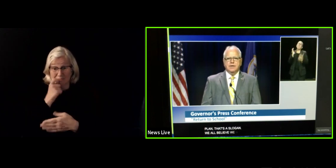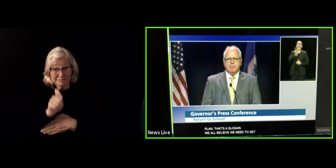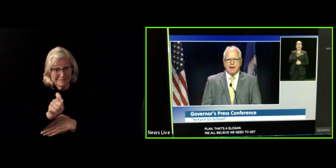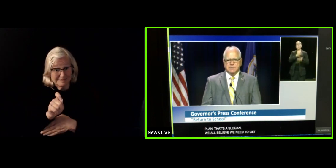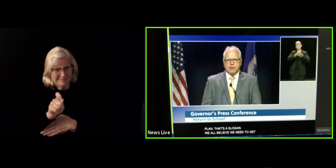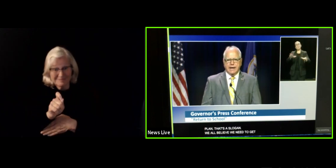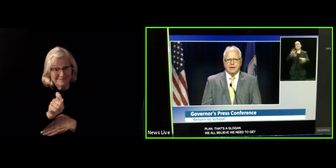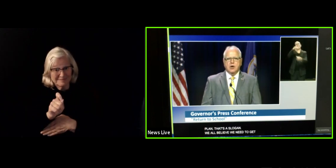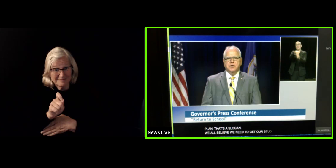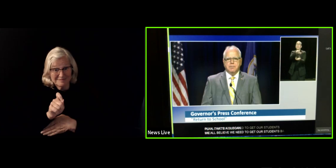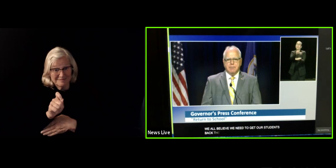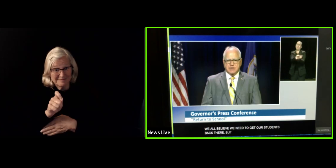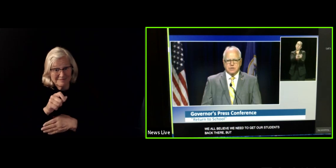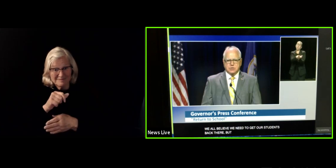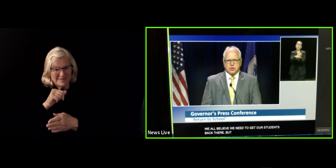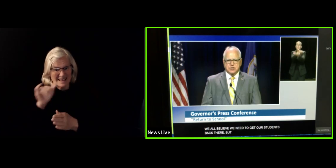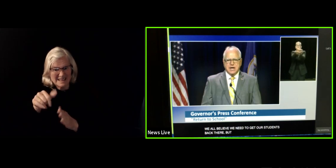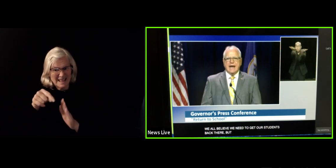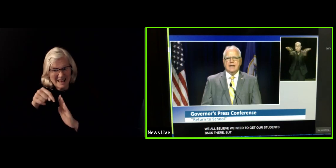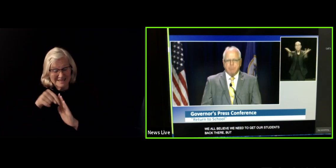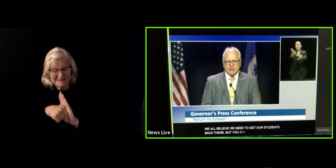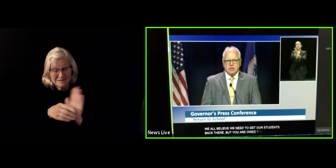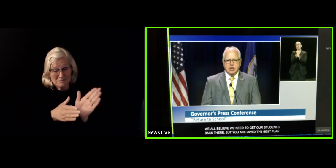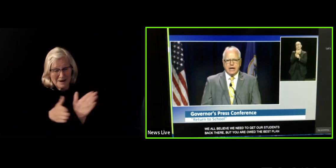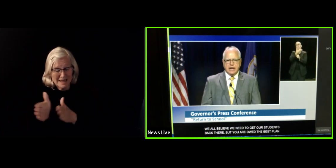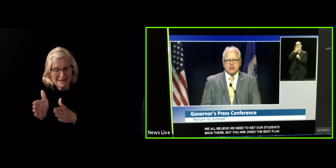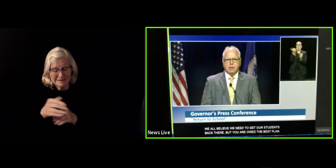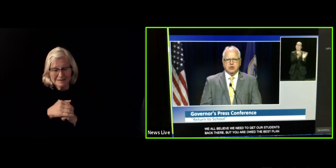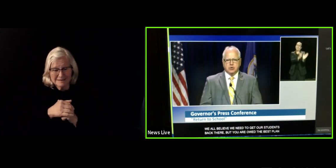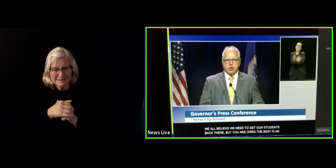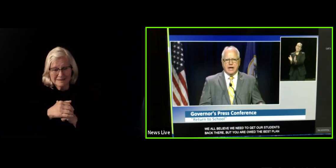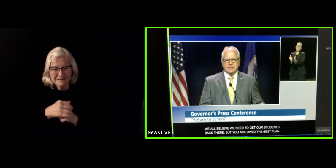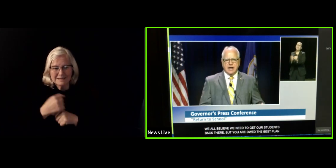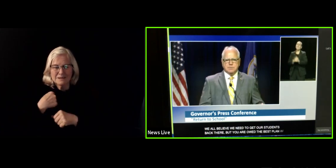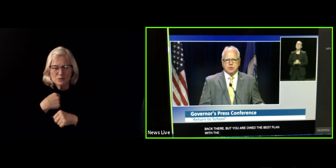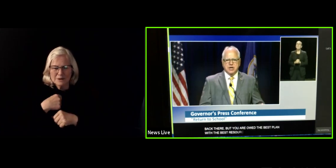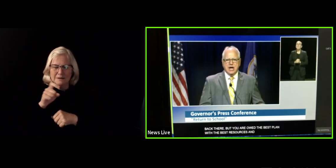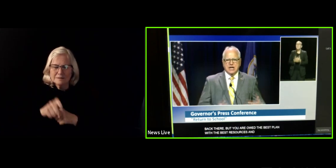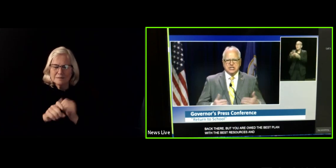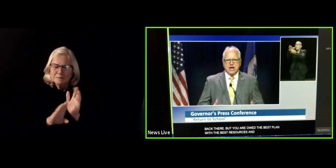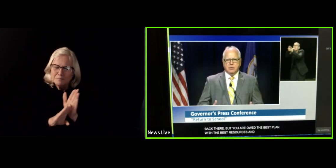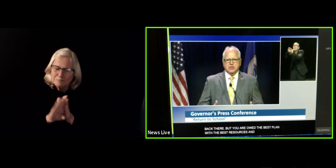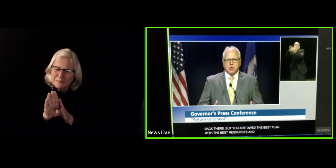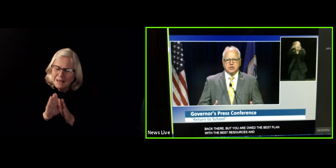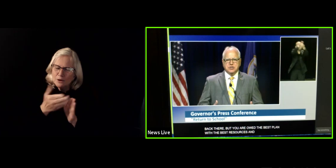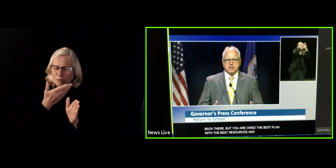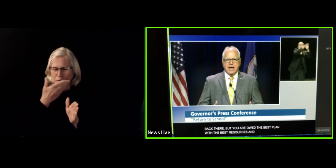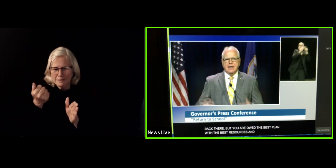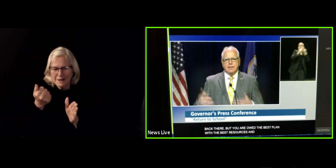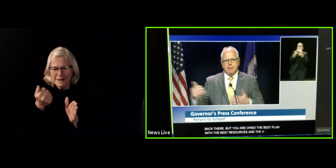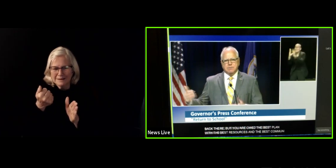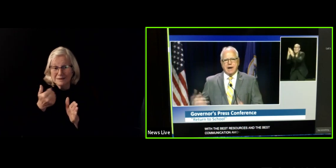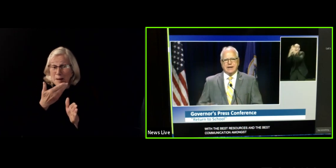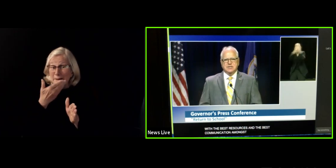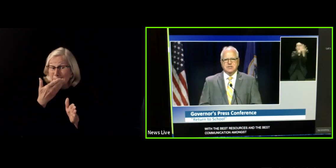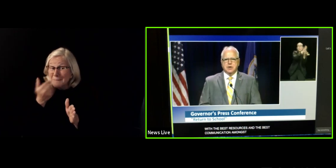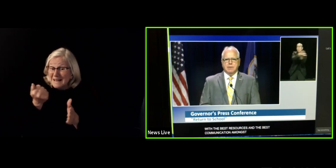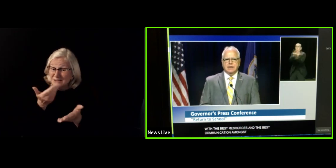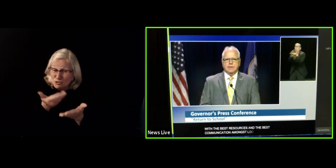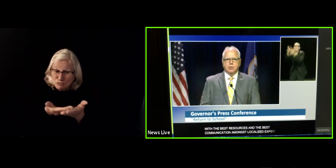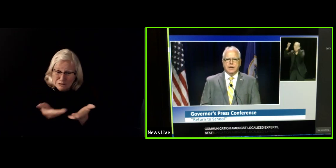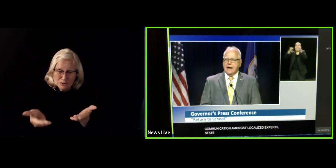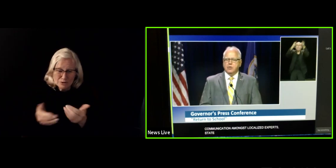the best plan with the best resources and the best communication amongst localized experts, state resources, and the best practices that